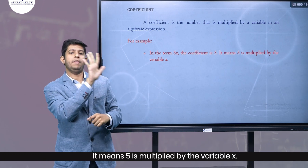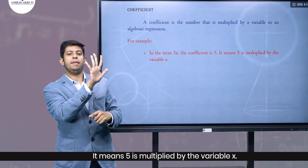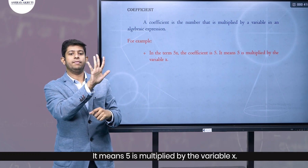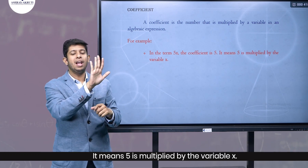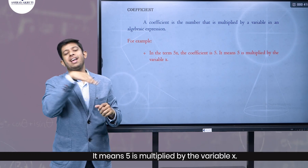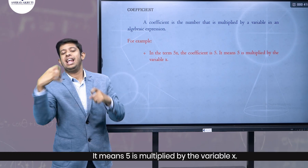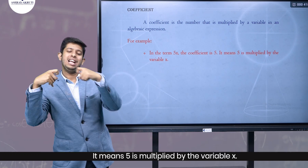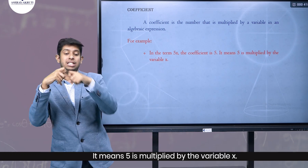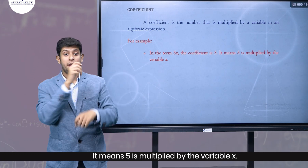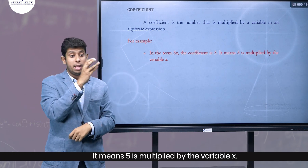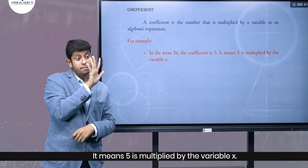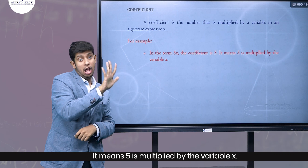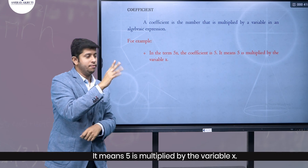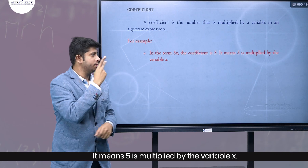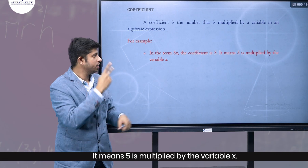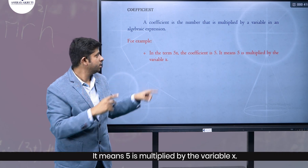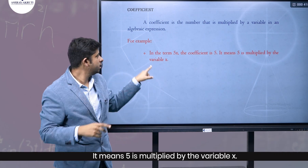5 is multiplied by the variable x.